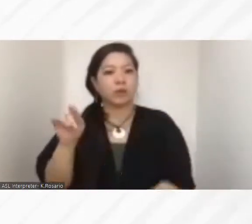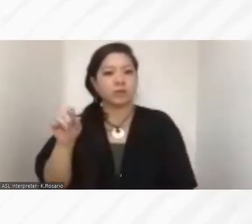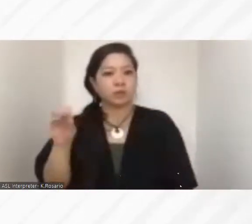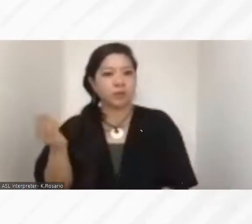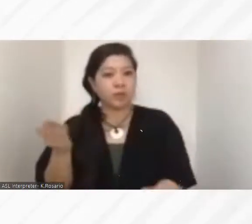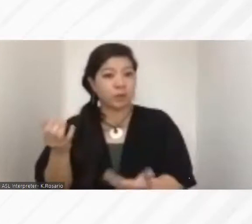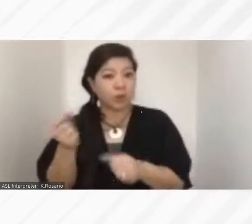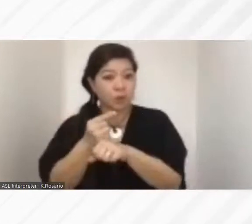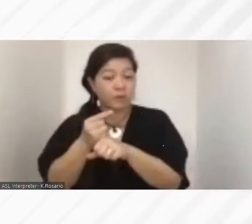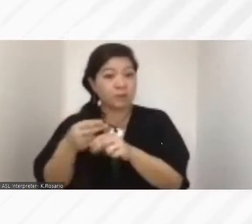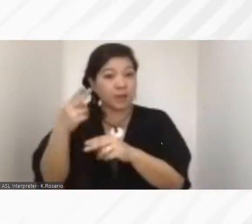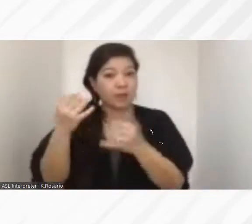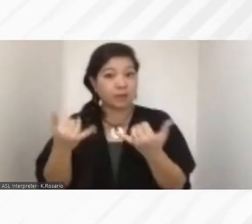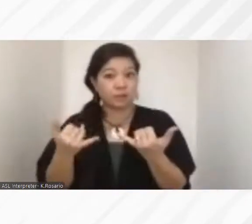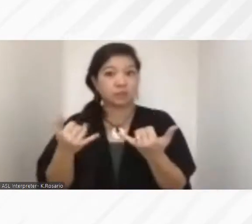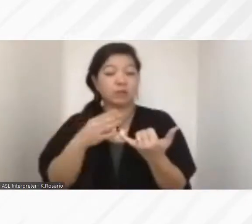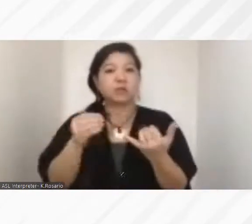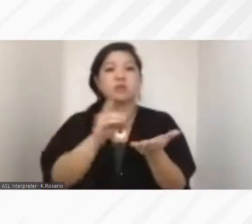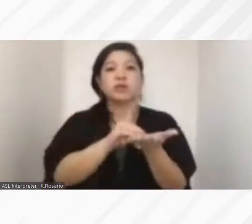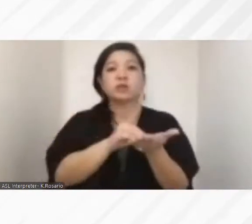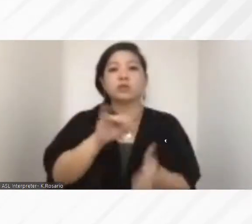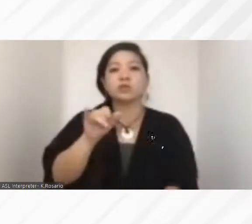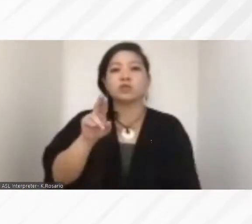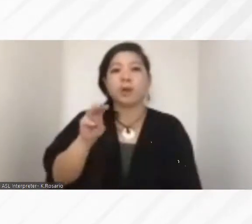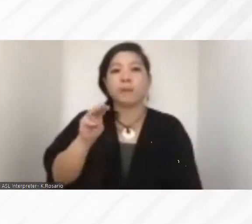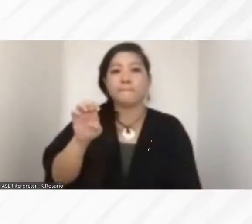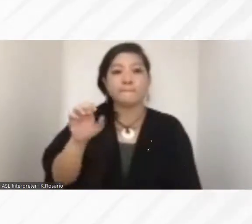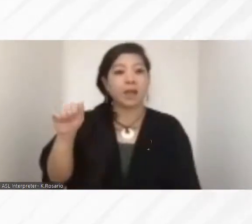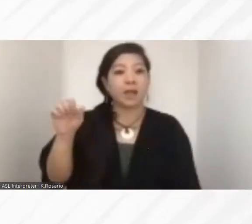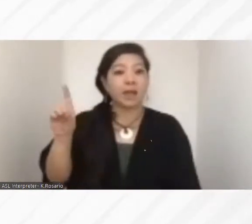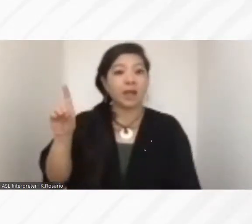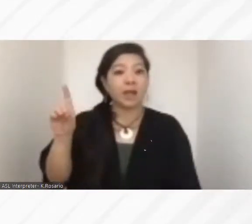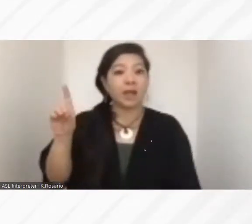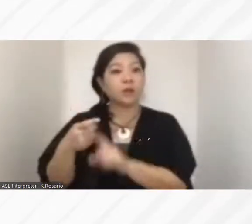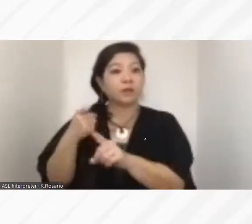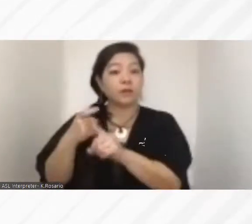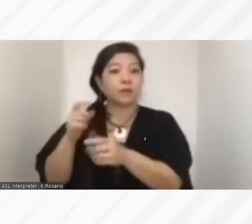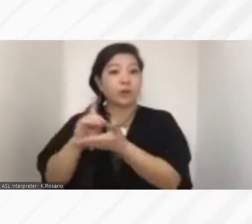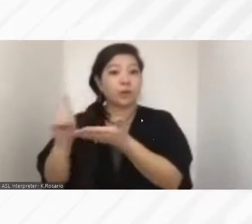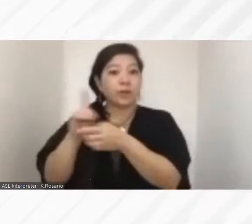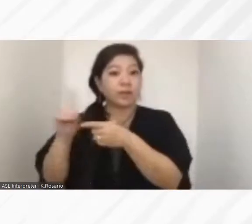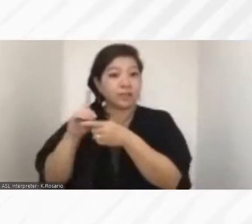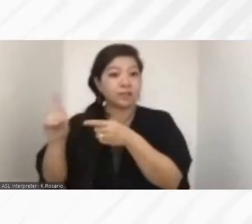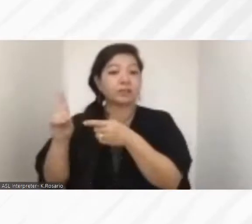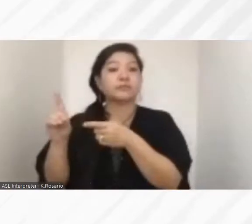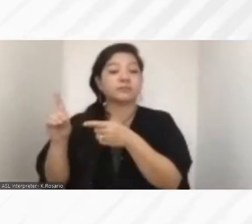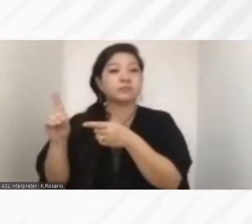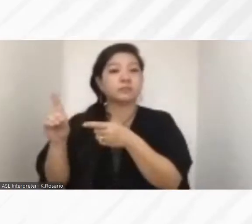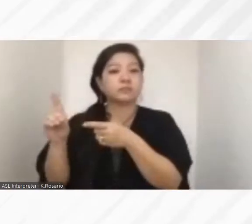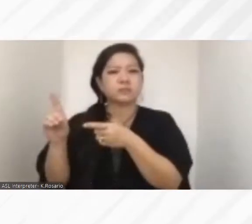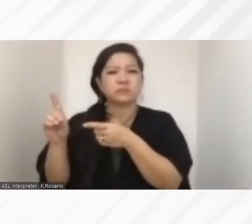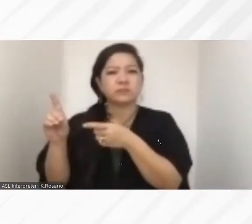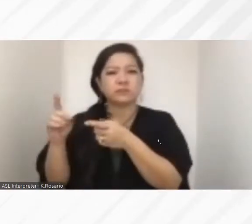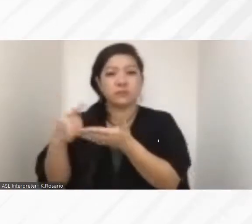much higher. And Dr. Jerome Adams from the weekly briefings calls